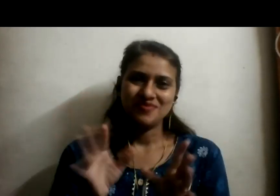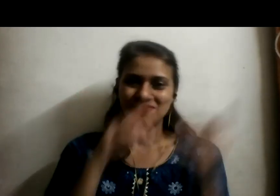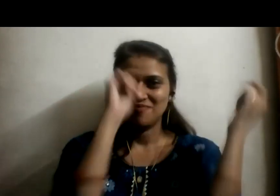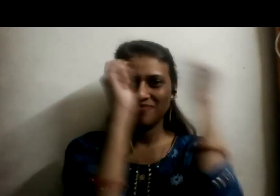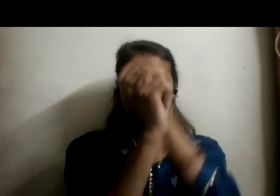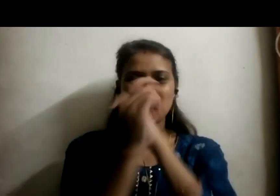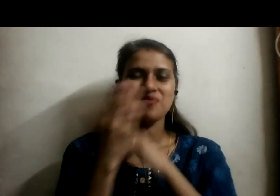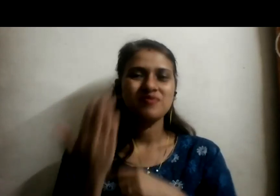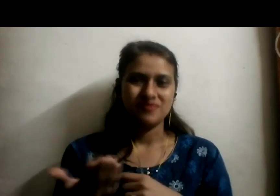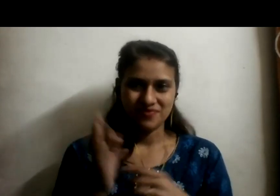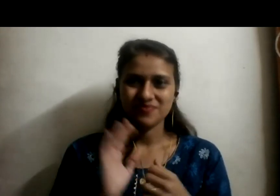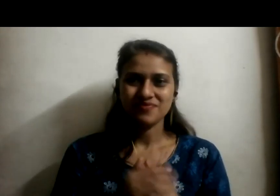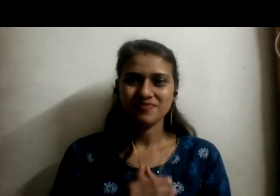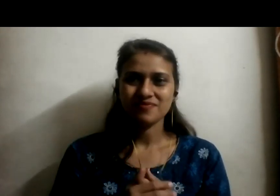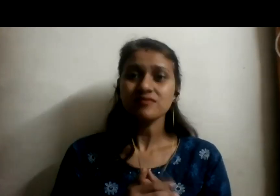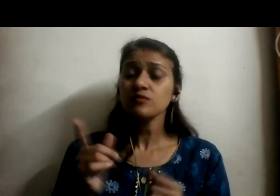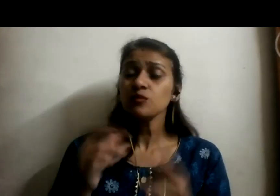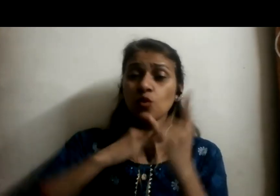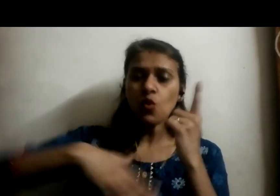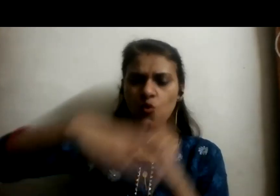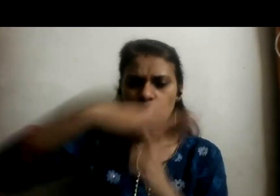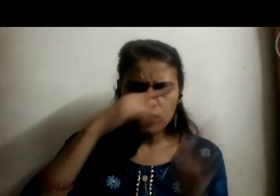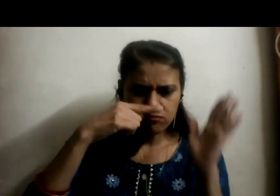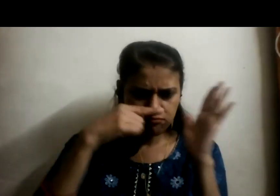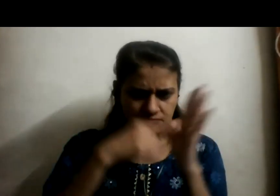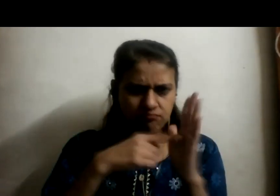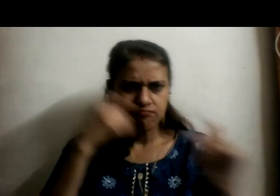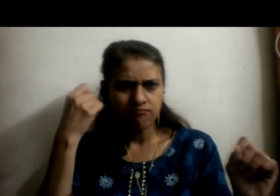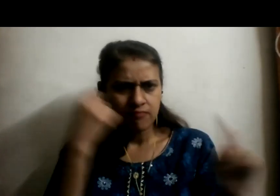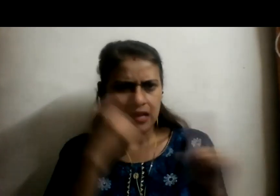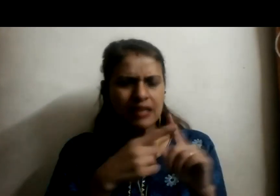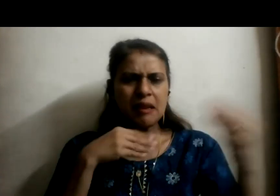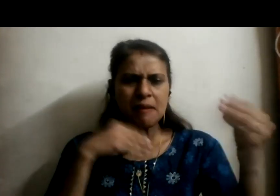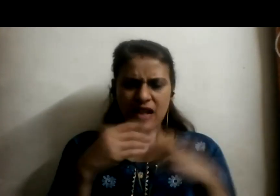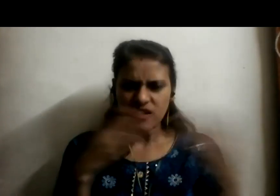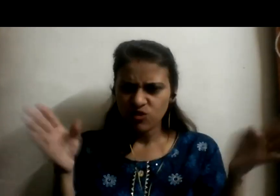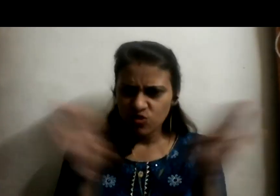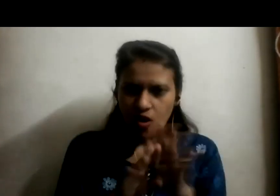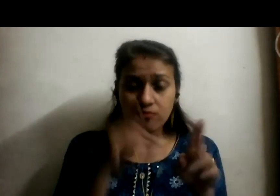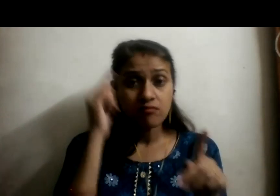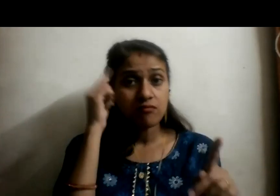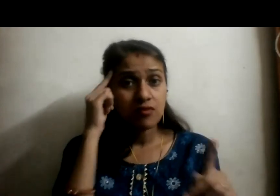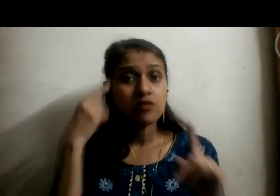social, you know, element ko leke aap kaam kar rahe ho, and which itself I think you put a very